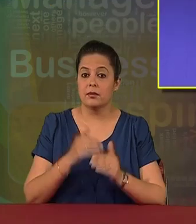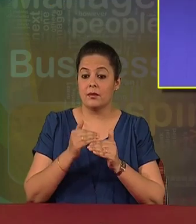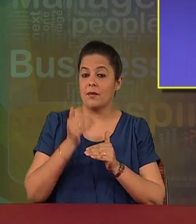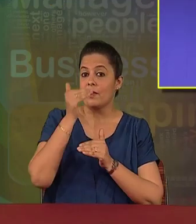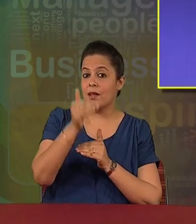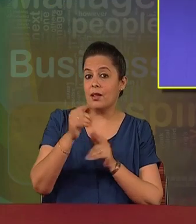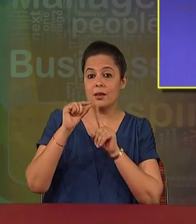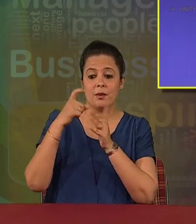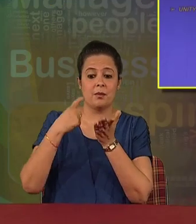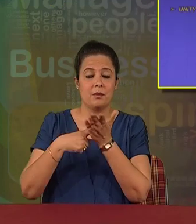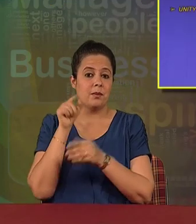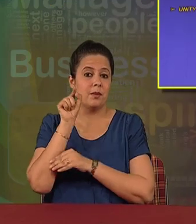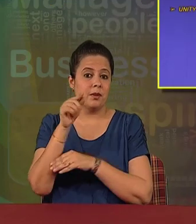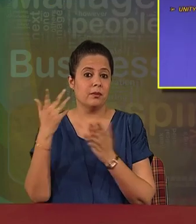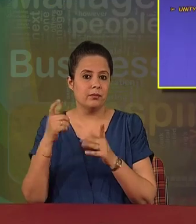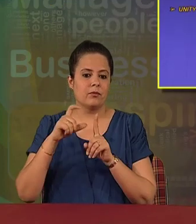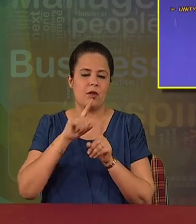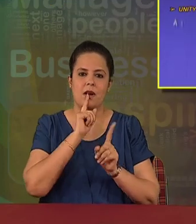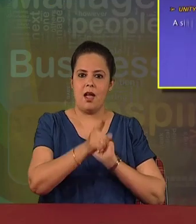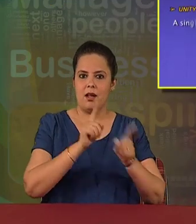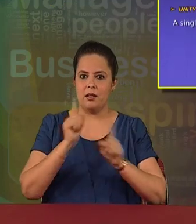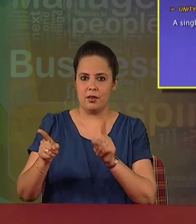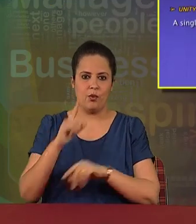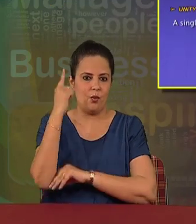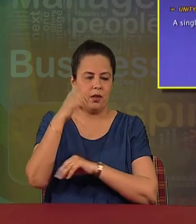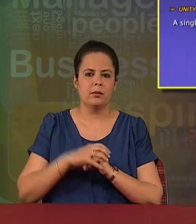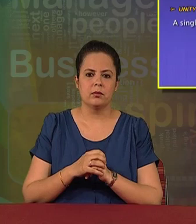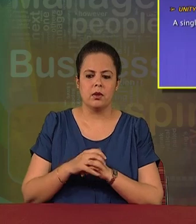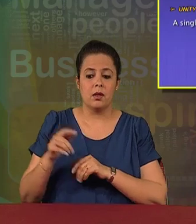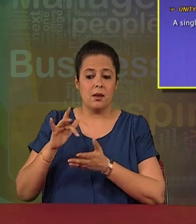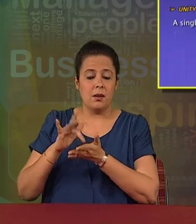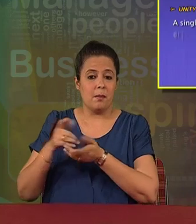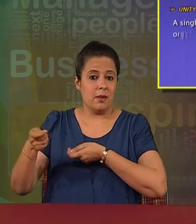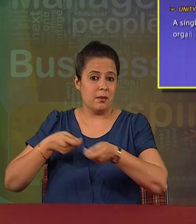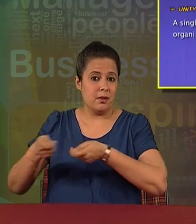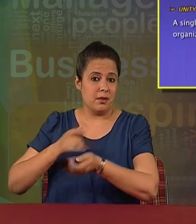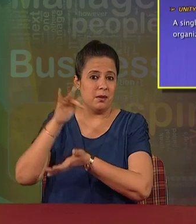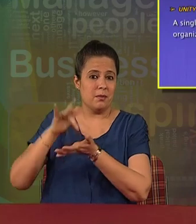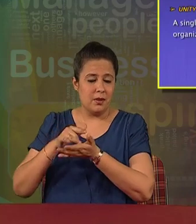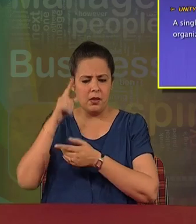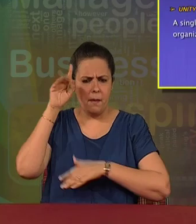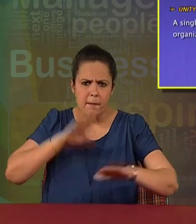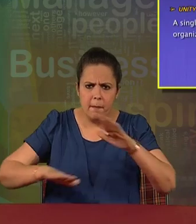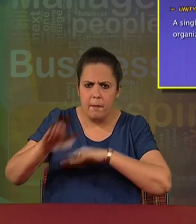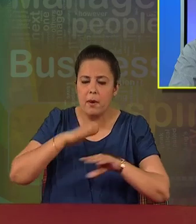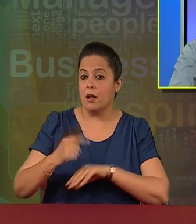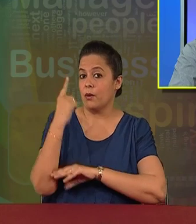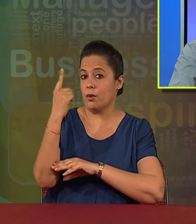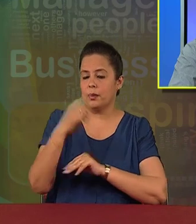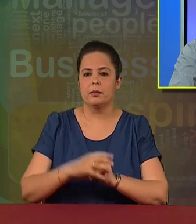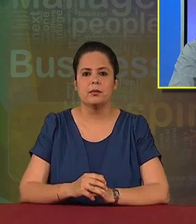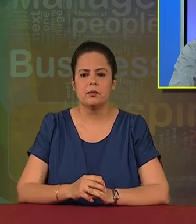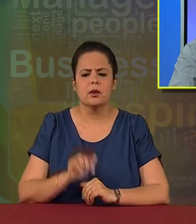Our next principle is unity of direction. A single plan of action is to guide the organization.